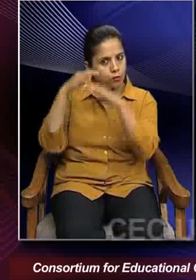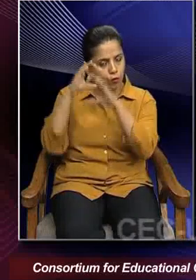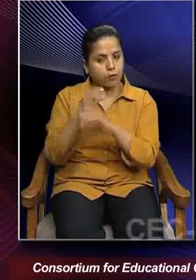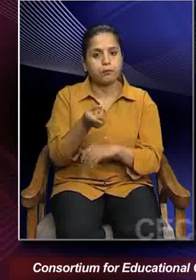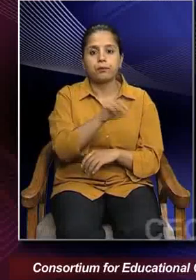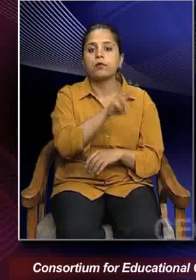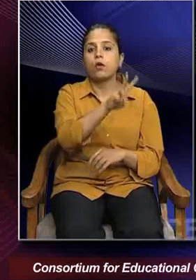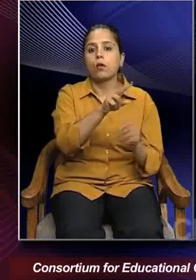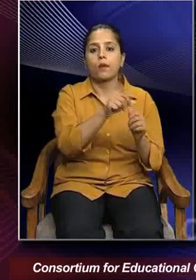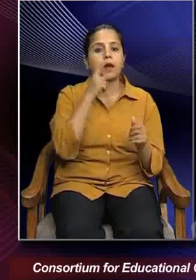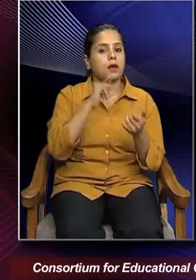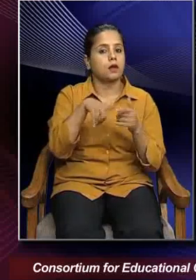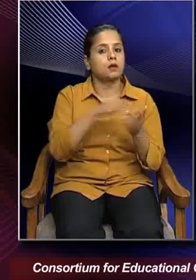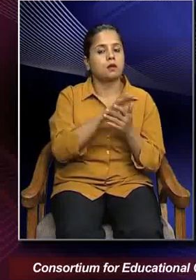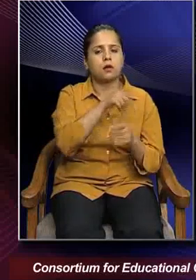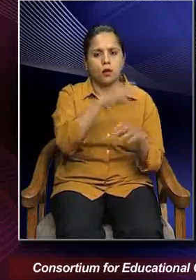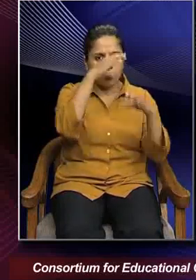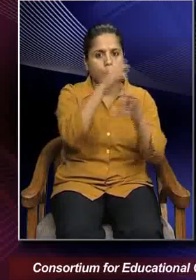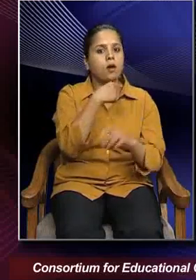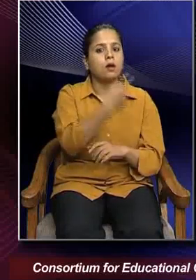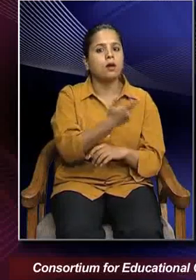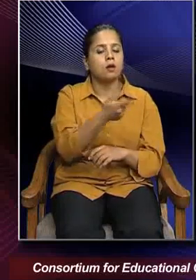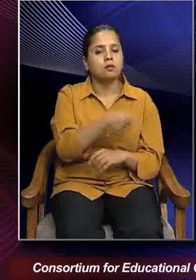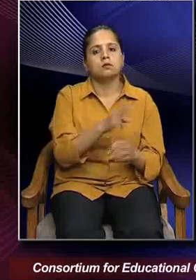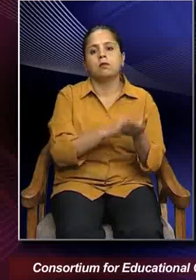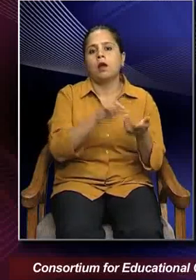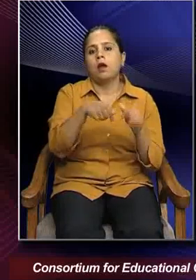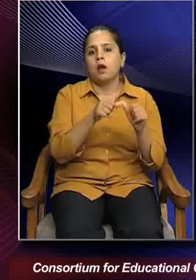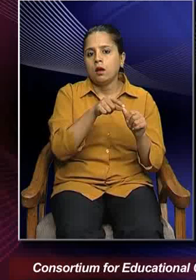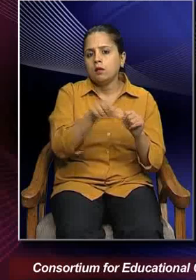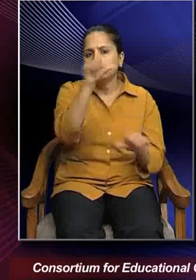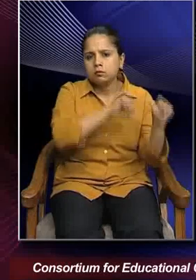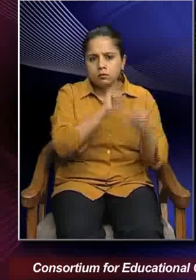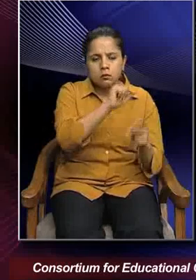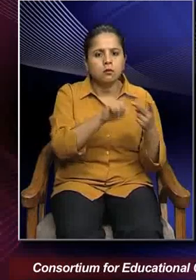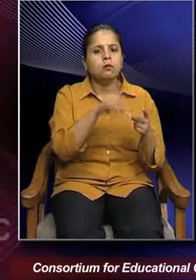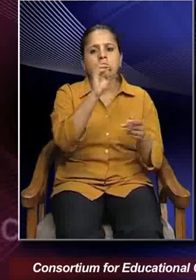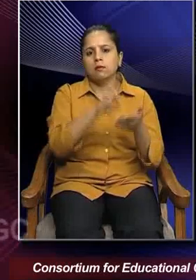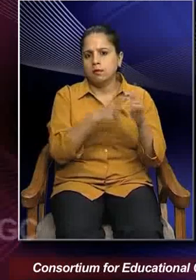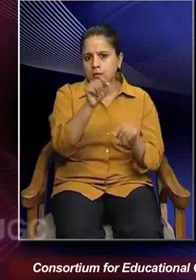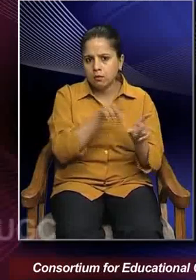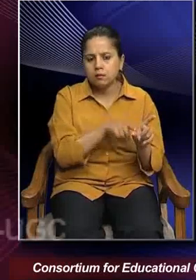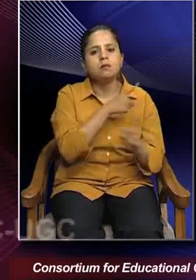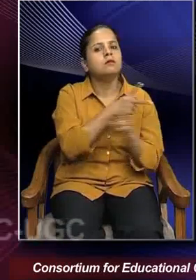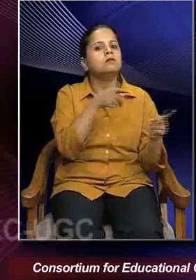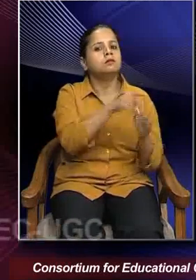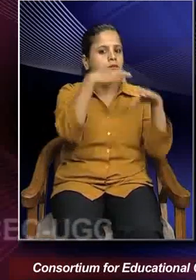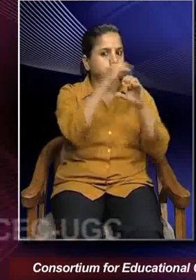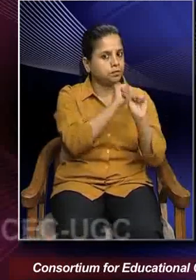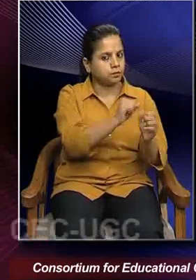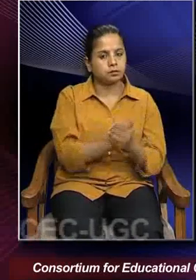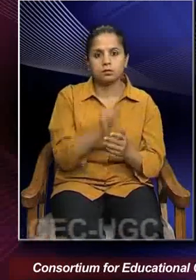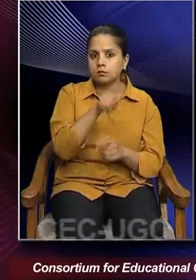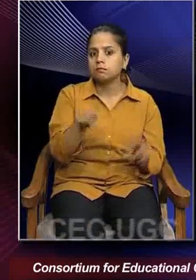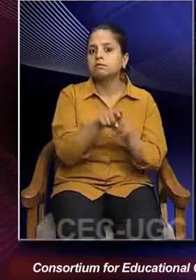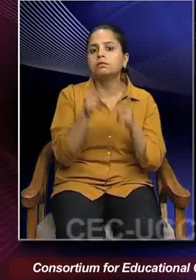Vaiśeṣikas, on the other hand, they emphasized on metaphysics and ontology and atomism. Yet they are